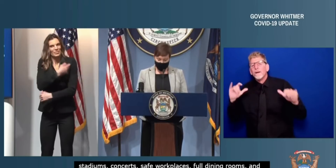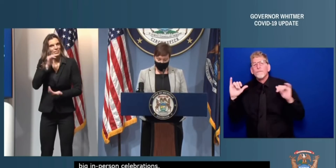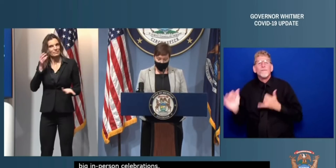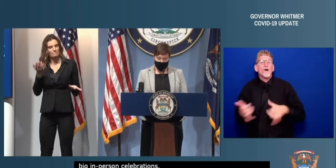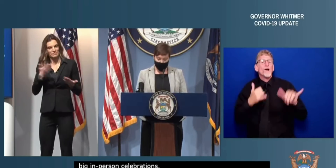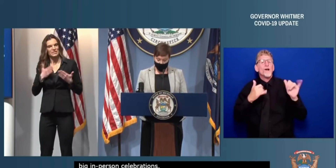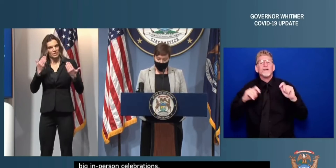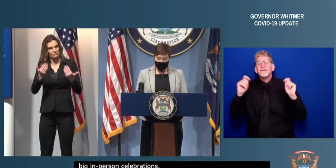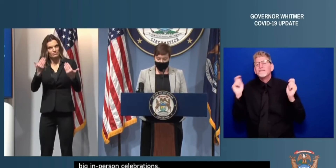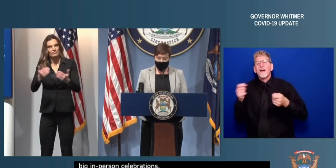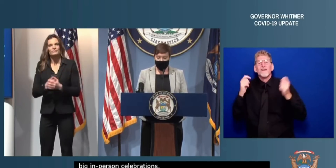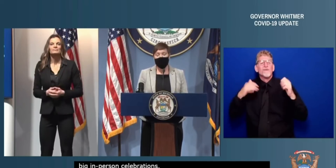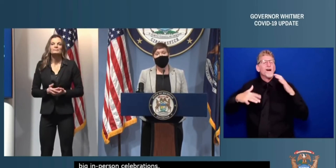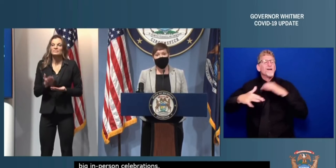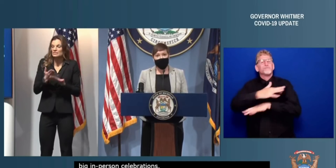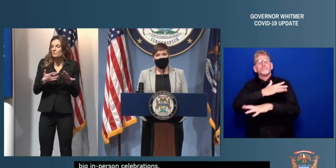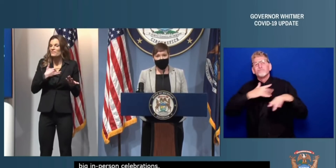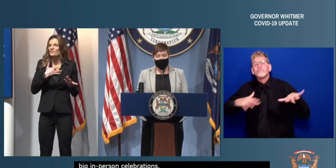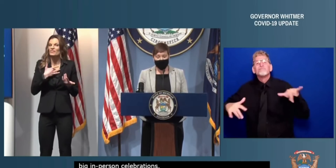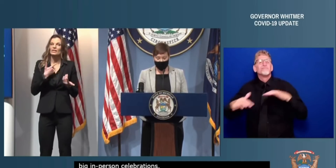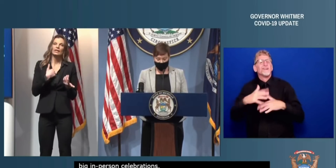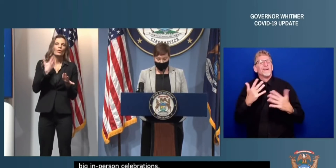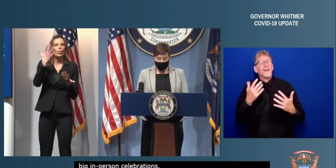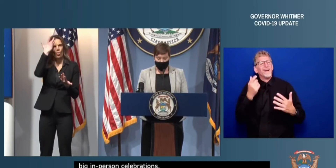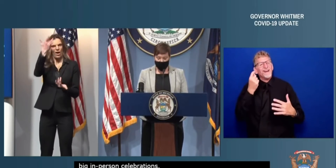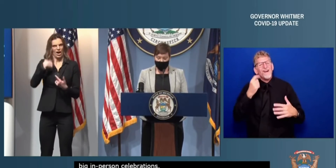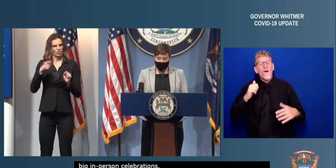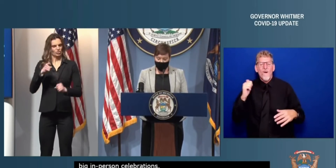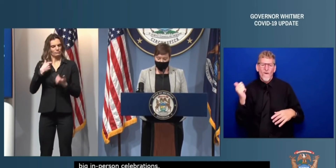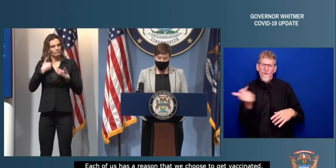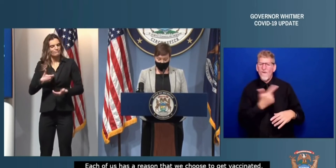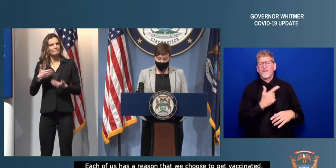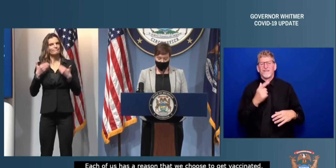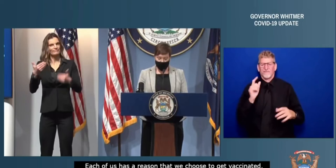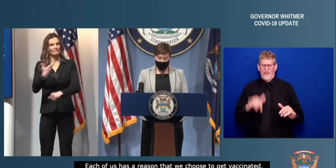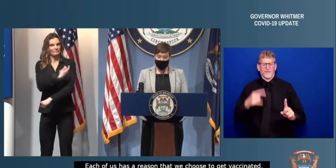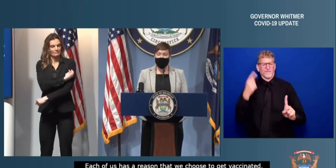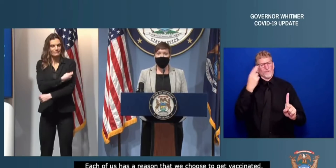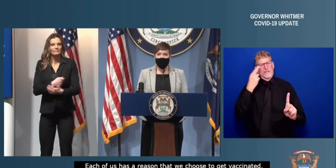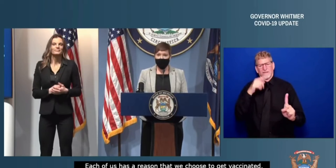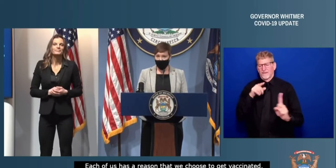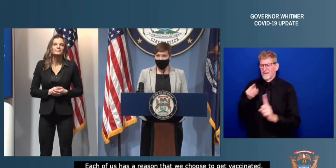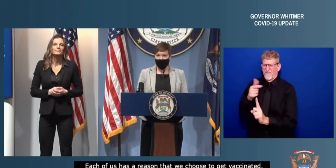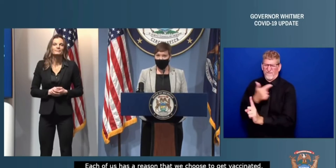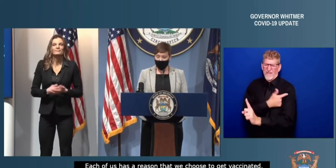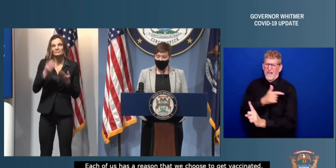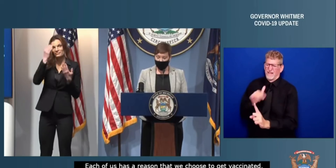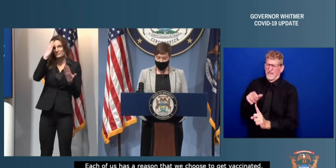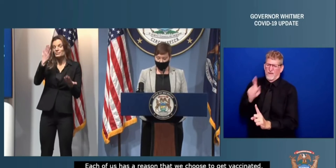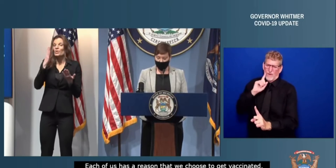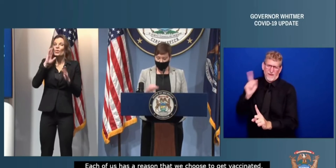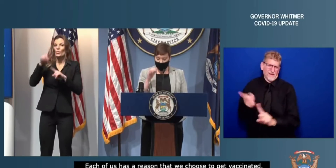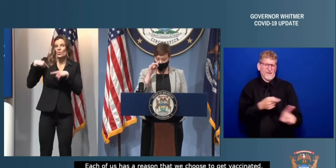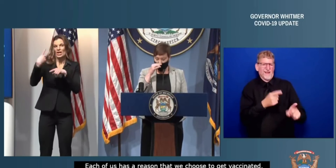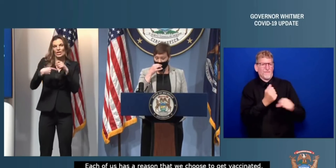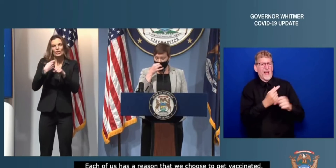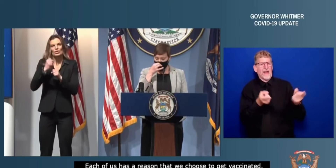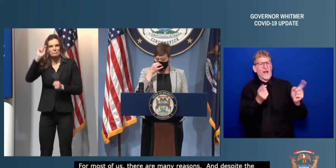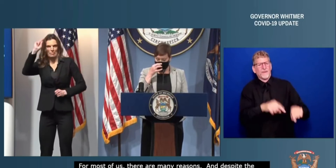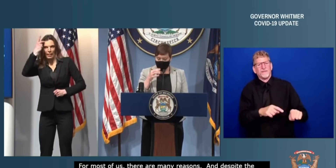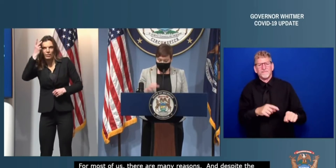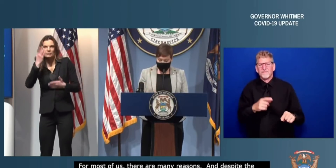vaccinated. For most of us, there are many reasons. And despite the divisions we've unfortunately witnessed over the past year,